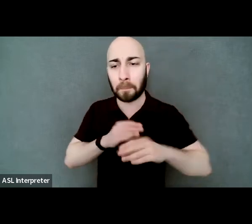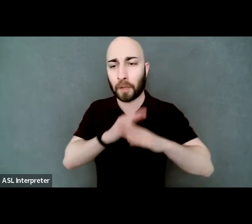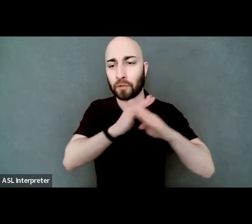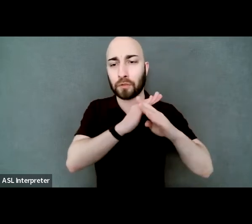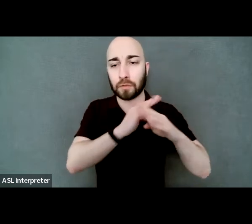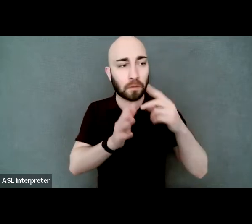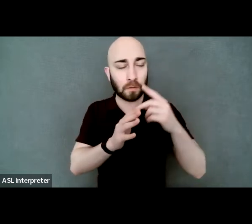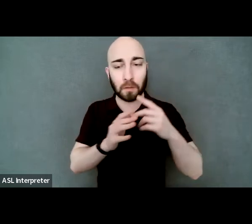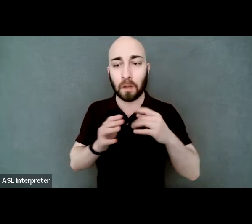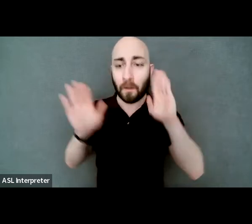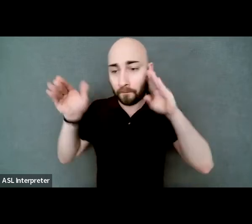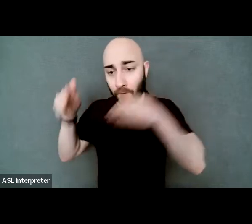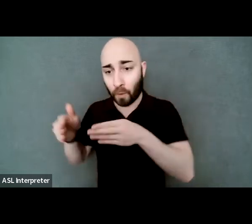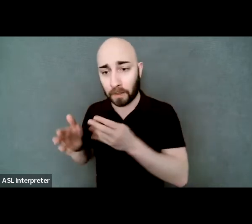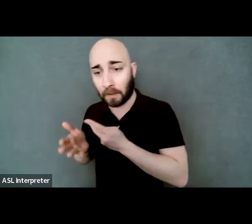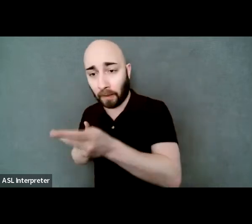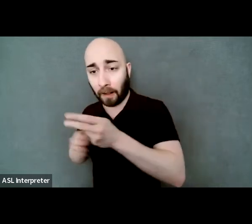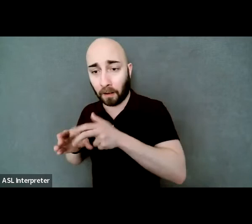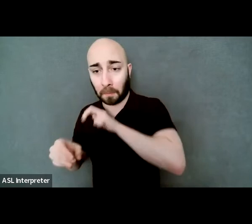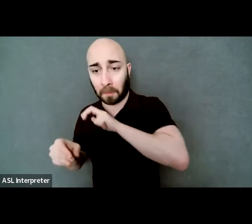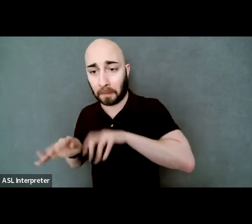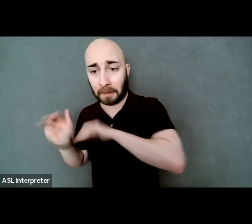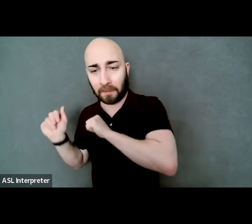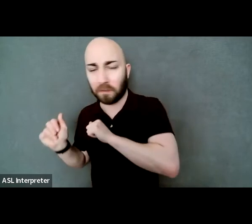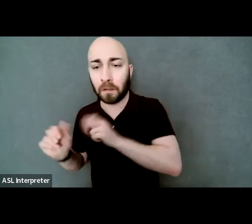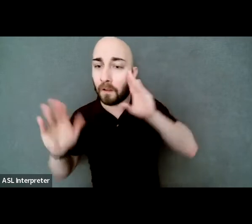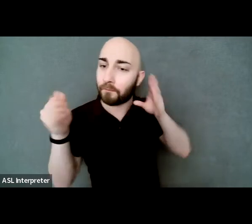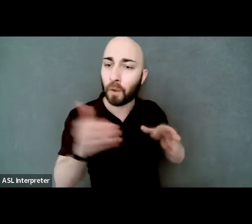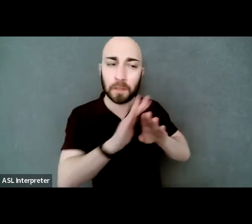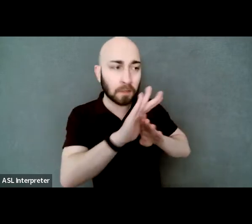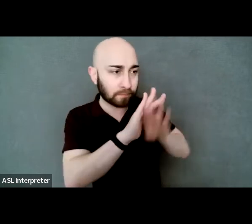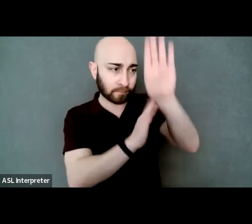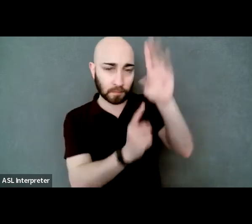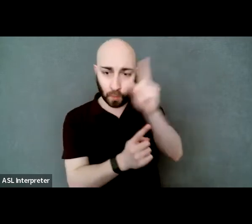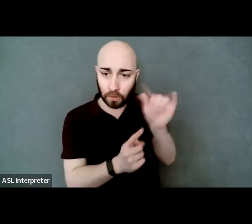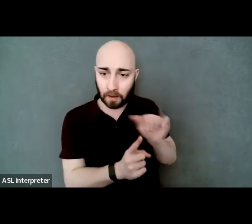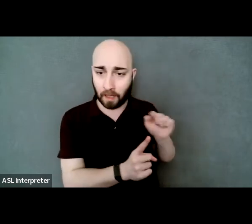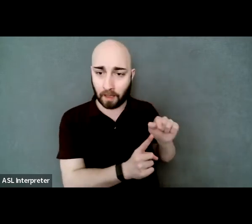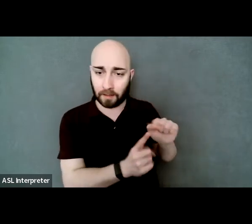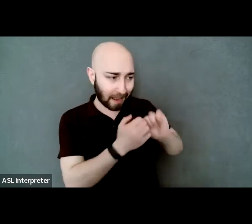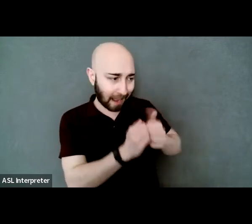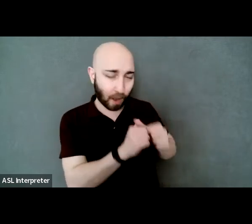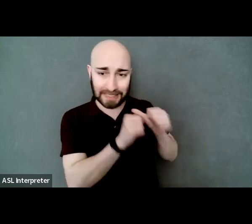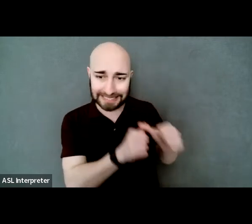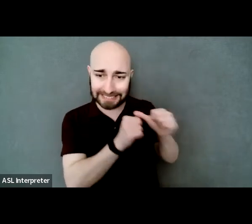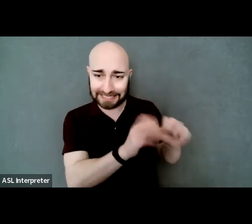So why do Black males persist in post-secondary education despite all known barriers